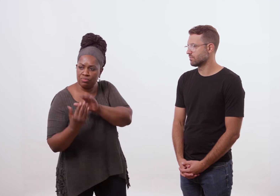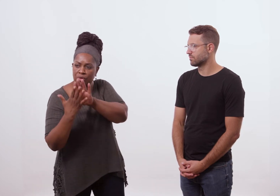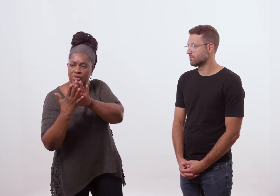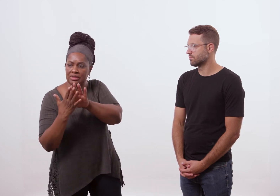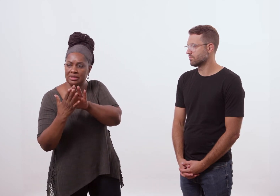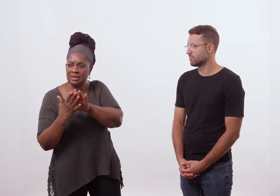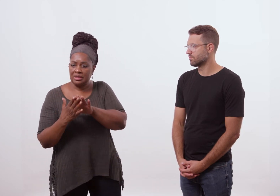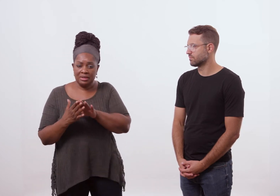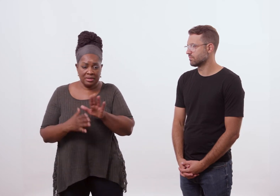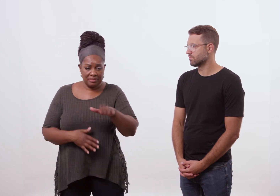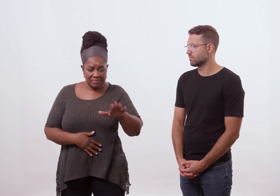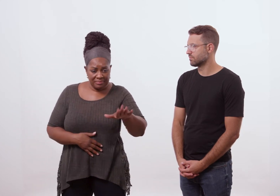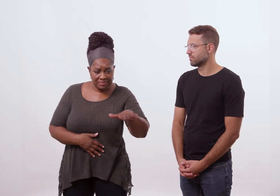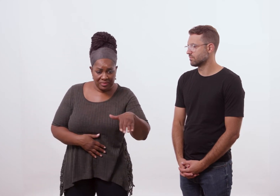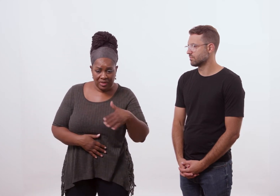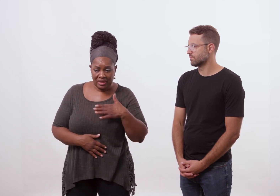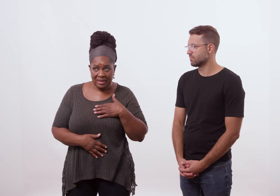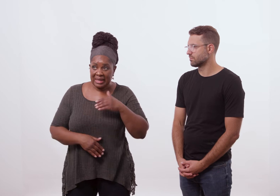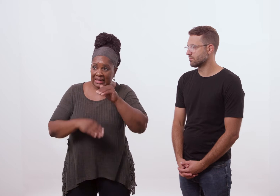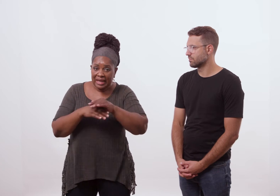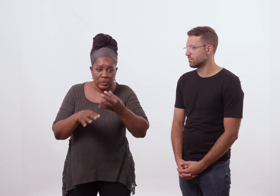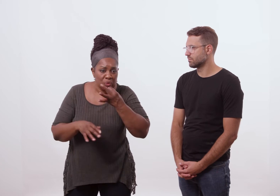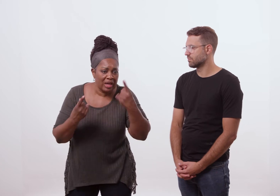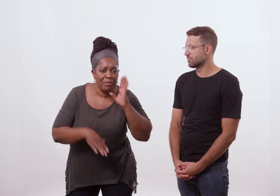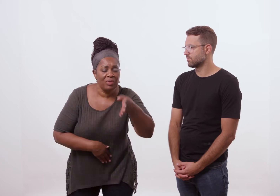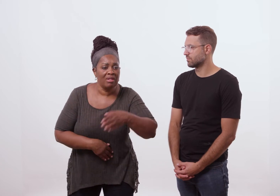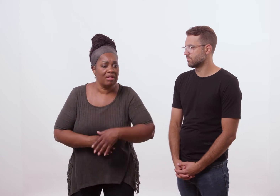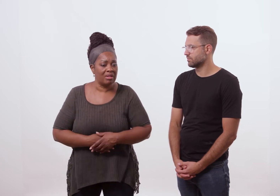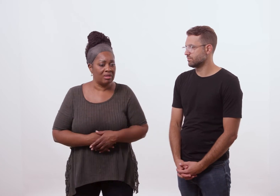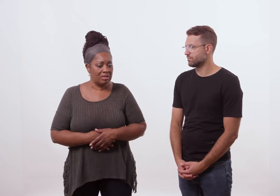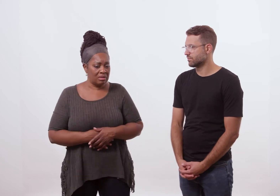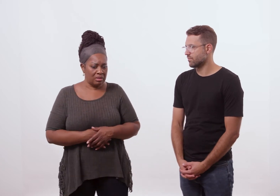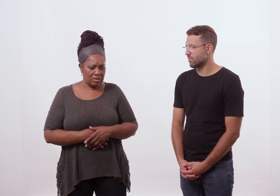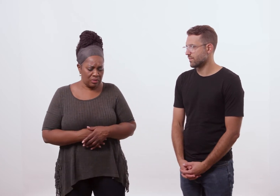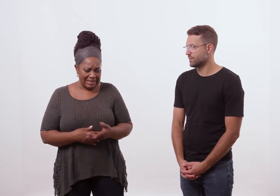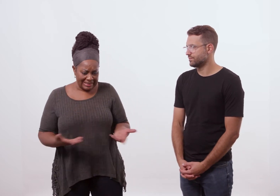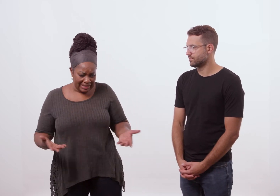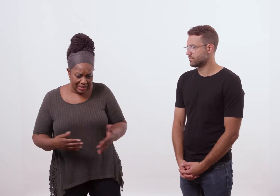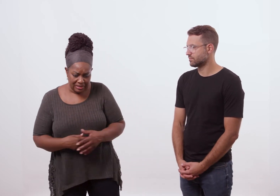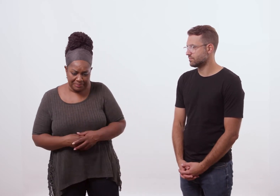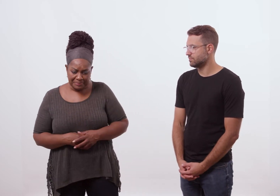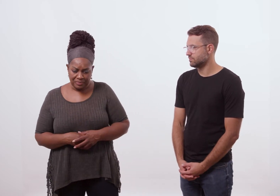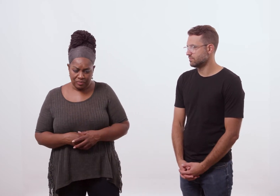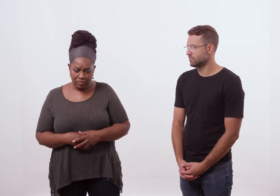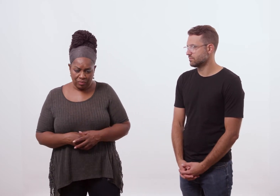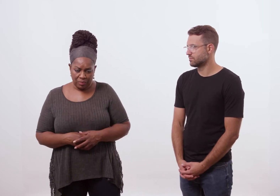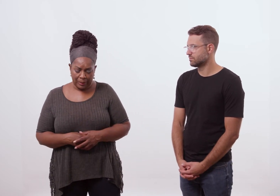I slept. Night is coming. What is this?